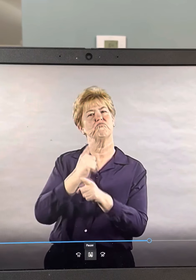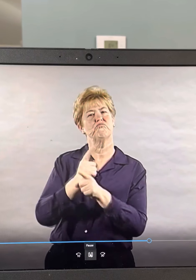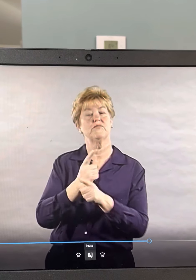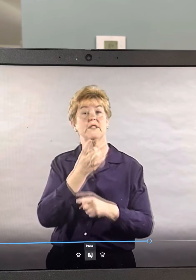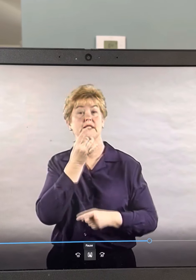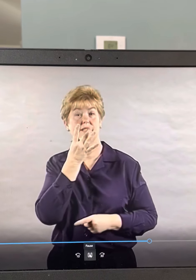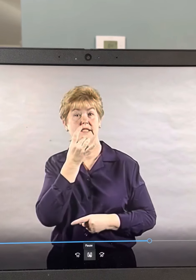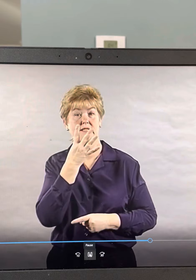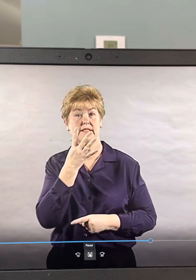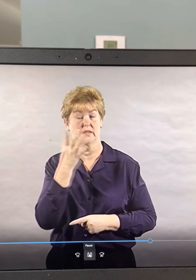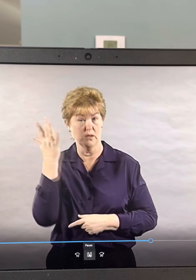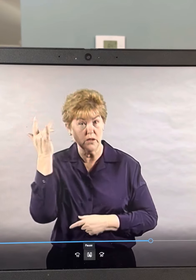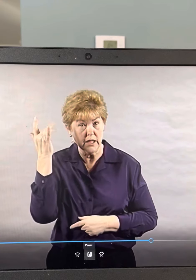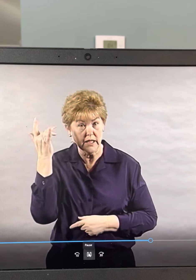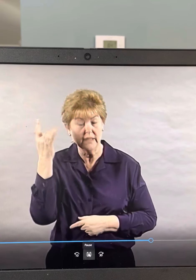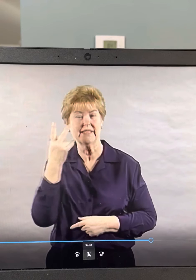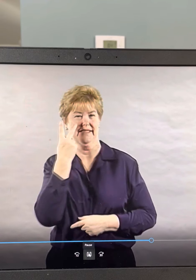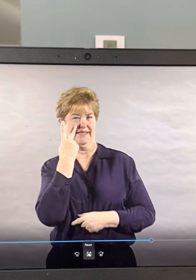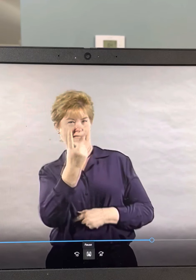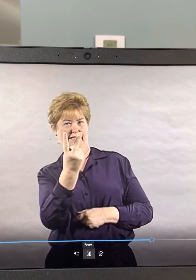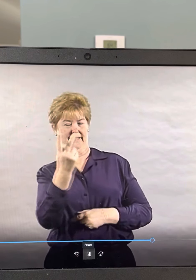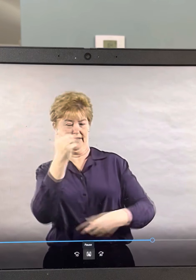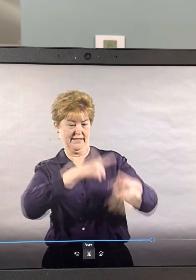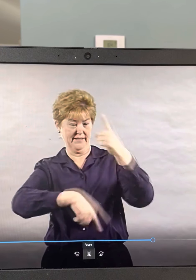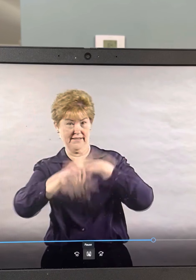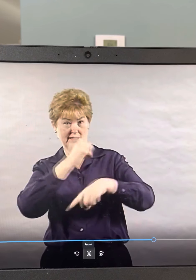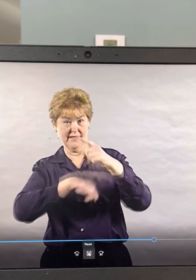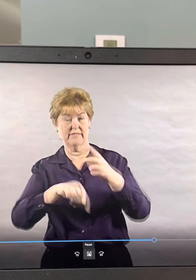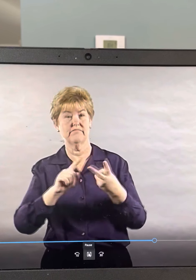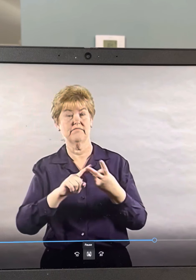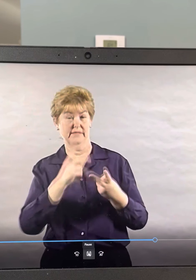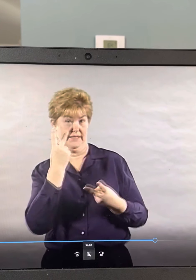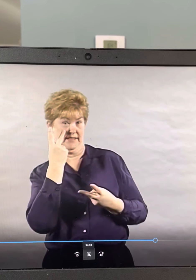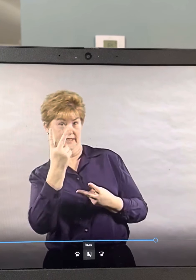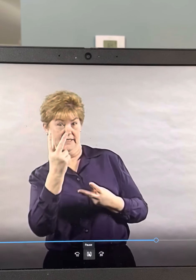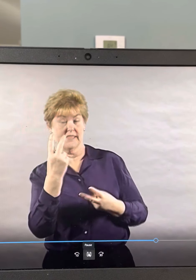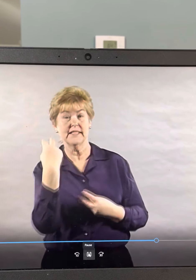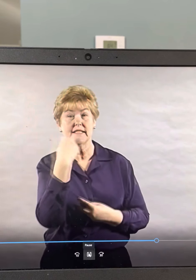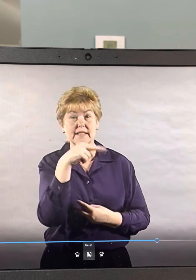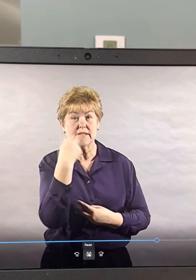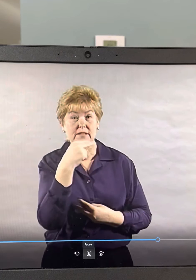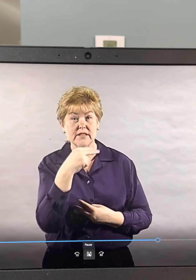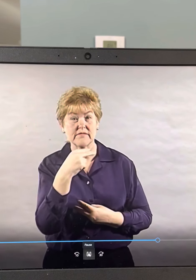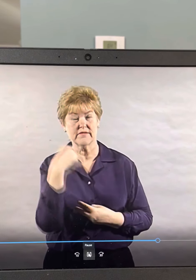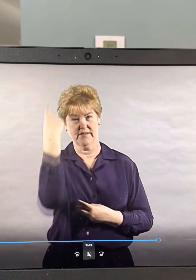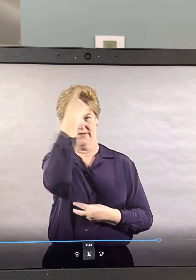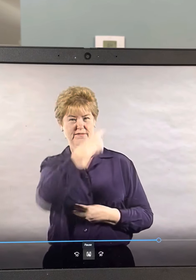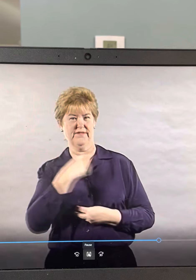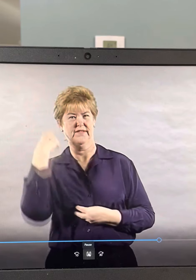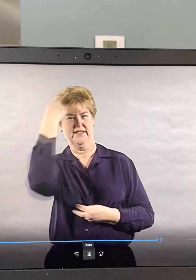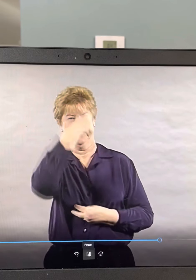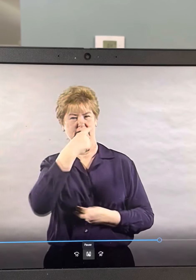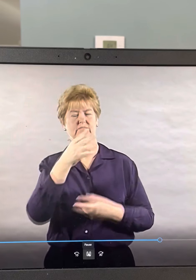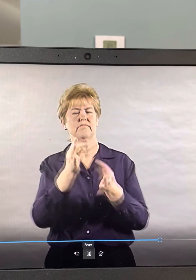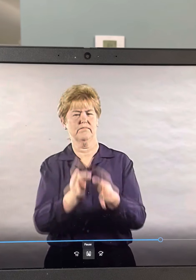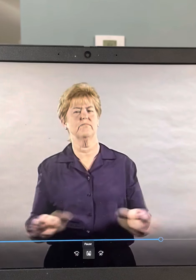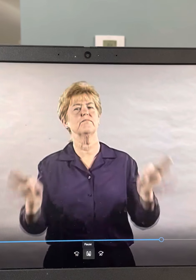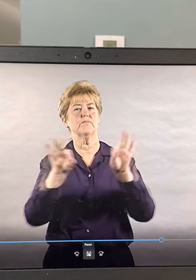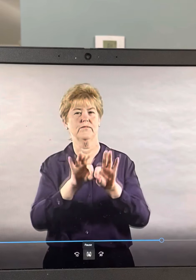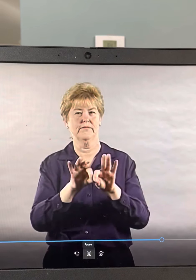hard to see your lips. You'll want to make sure that you have good lighting coming at your face so that your face